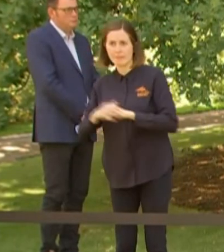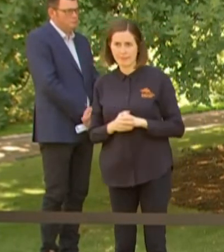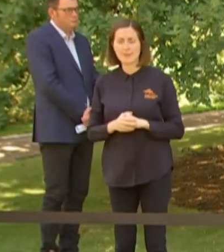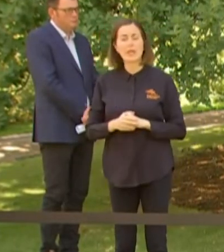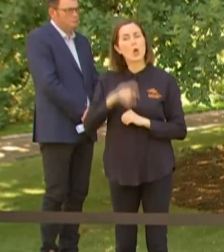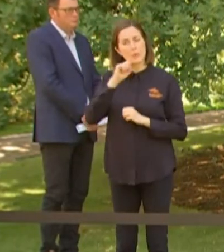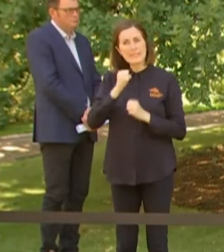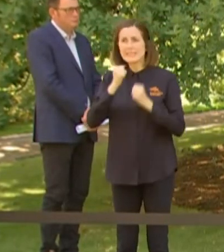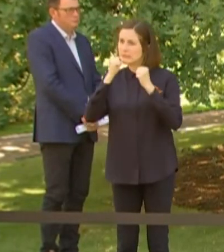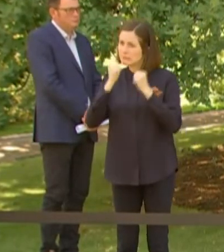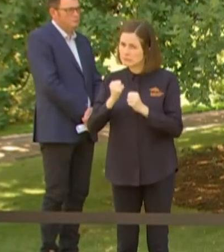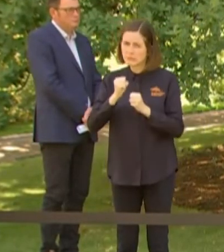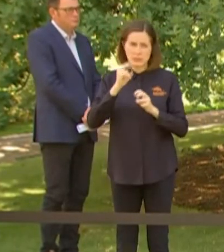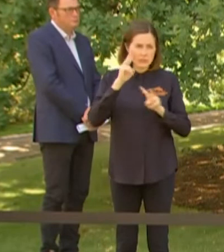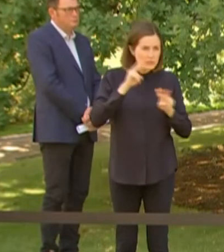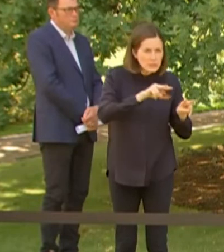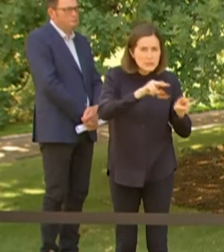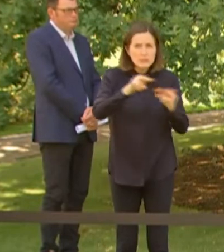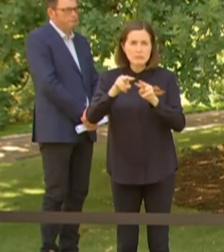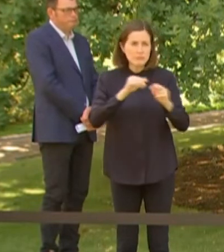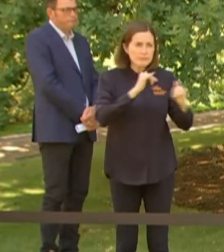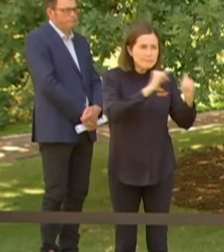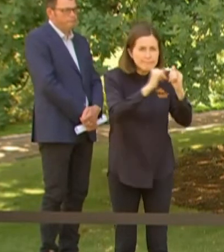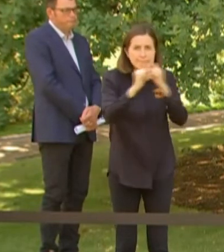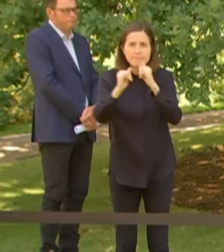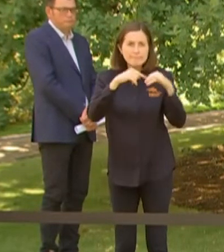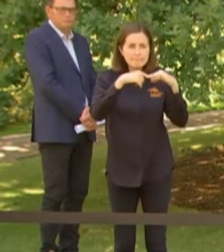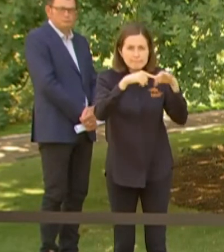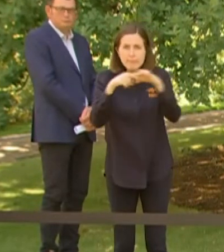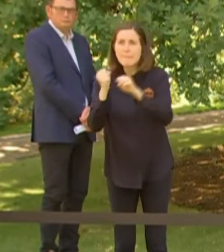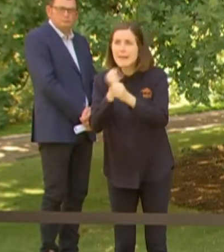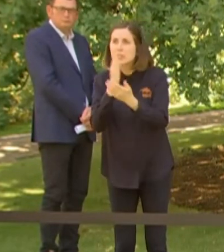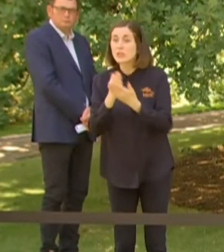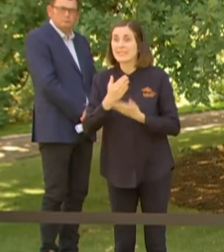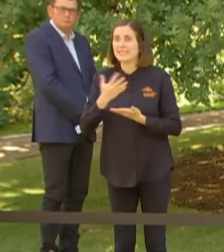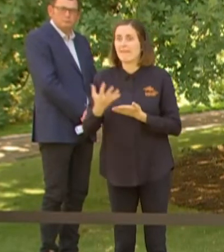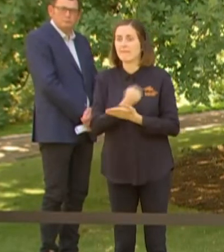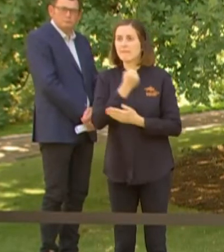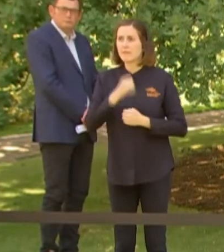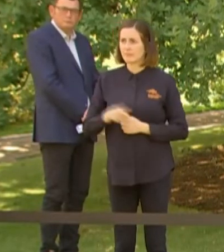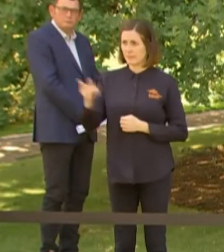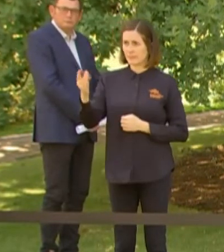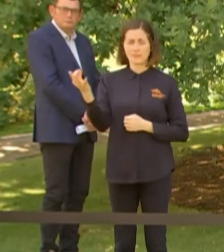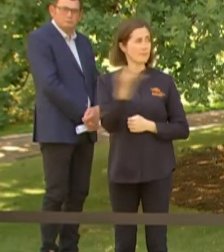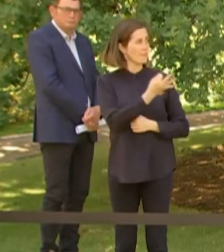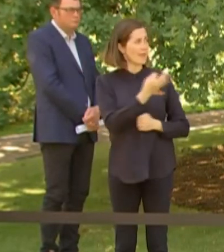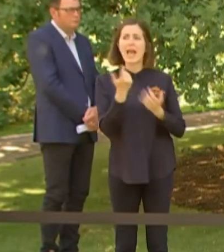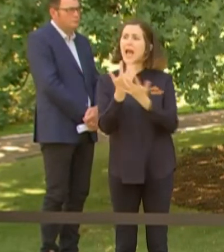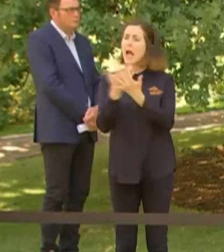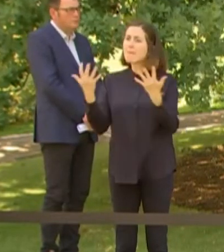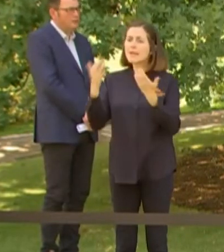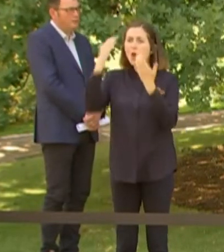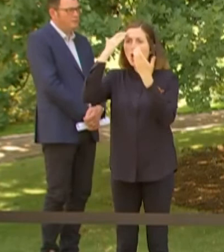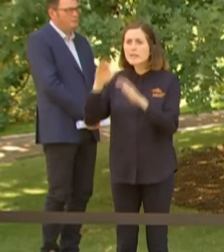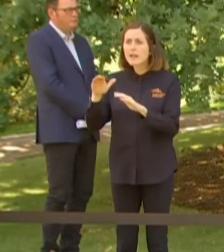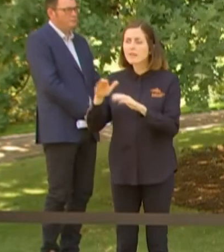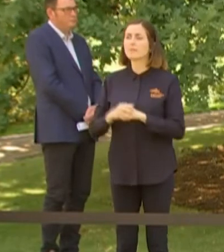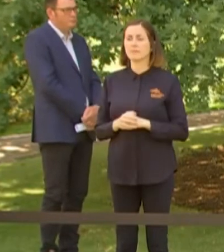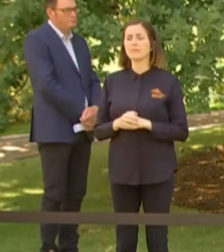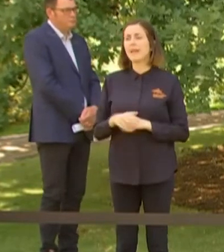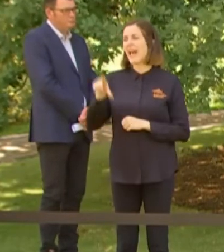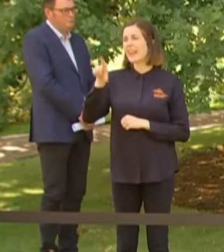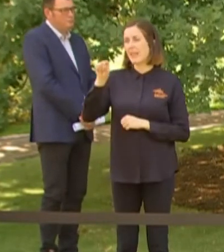in the system to be able to reduce any of those risks. How many hotels and where are There's 11